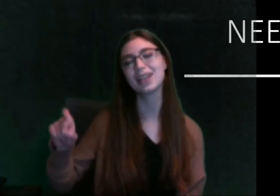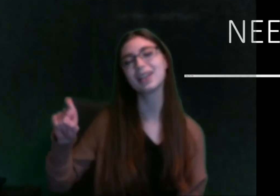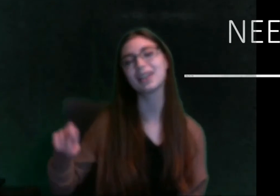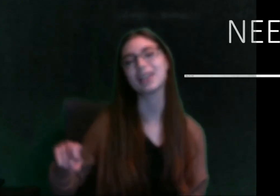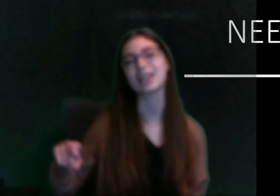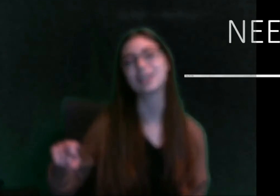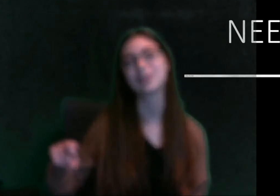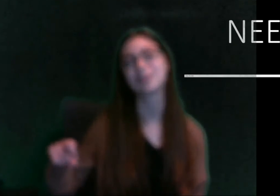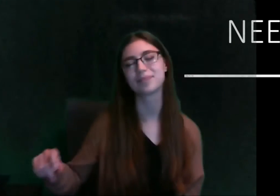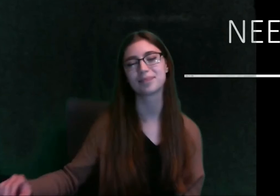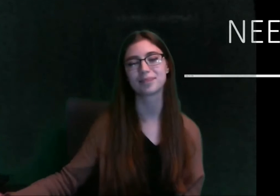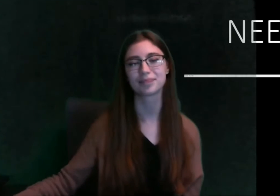Need.